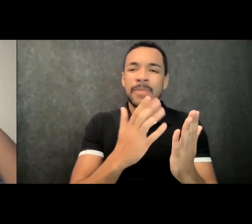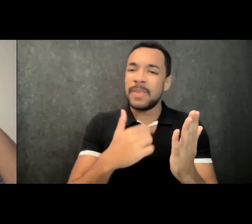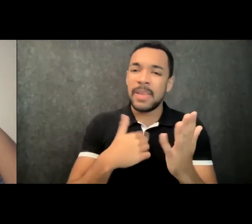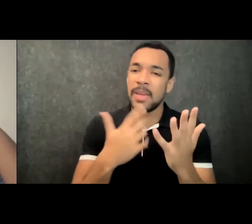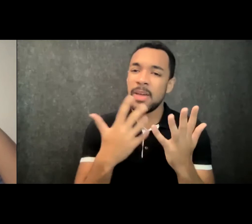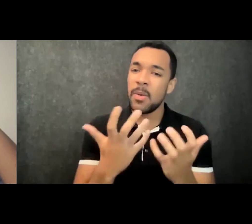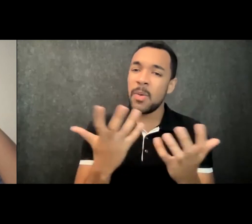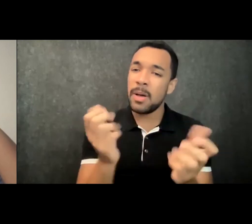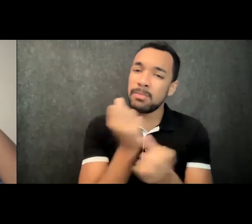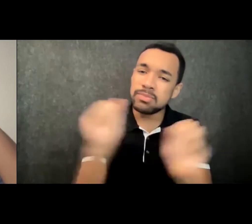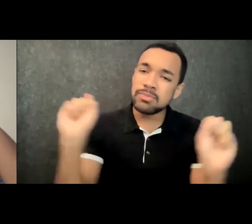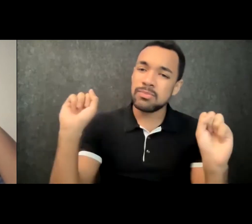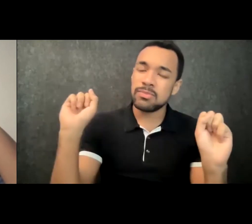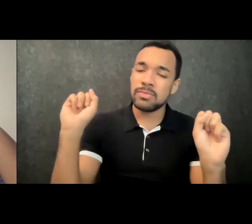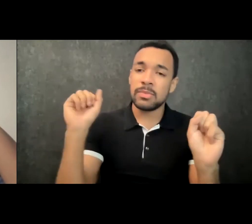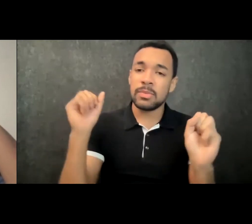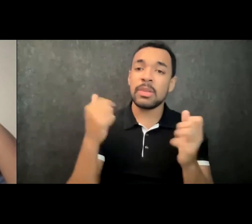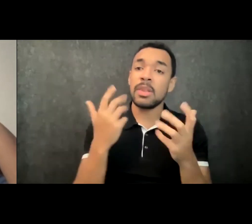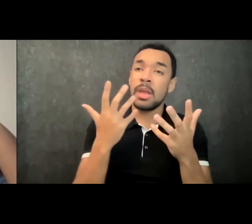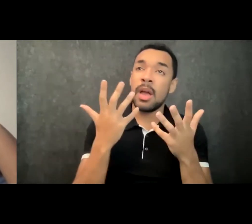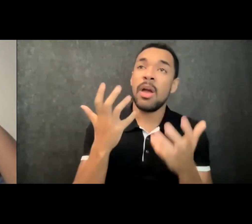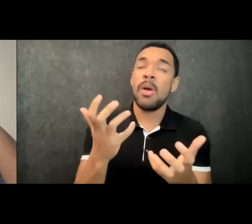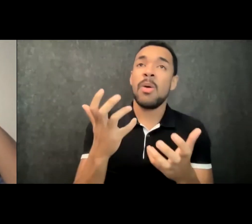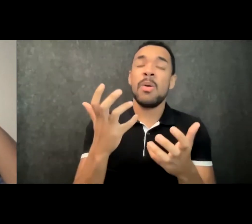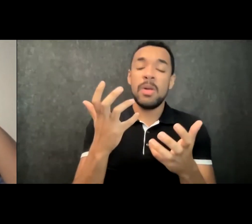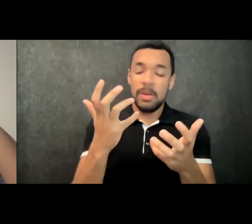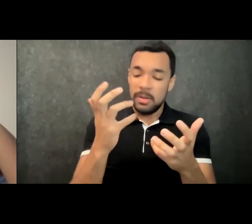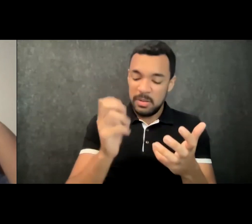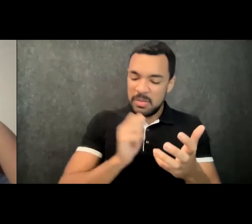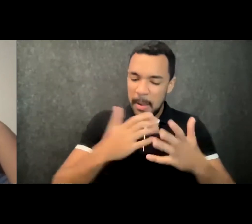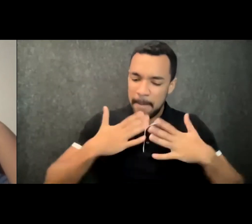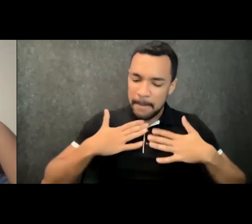liberation, a place where I don't police my body.